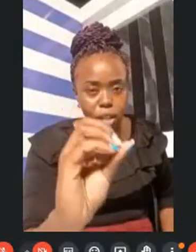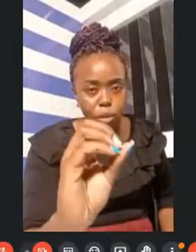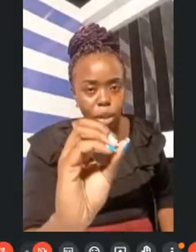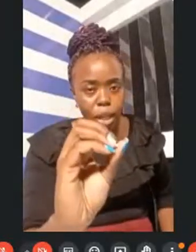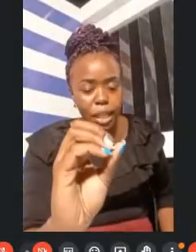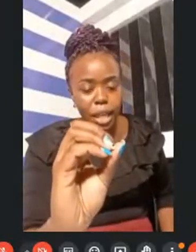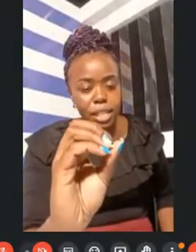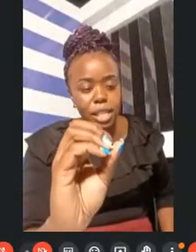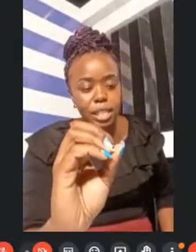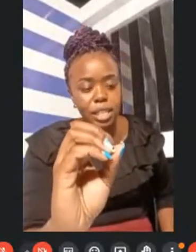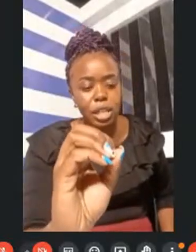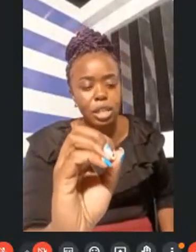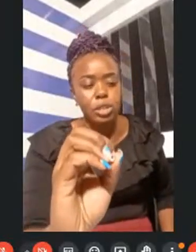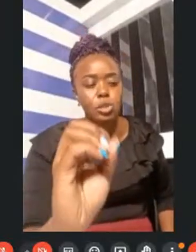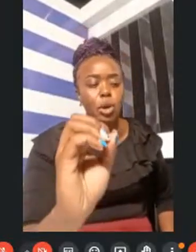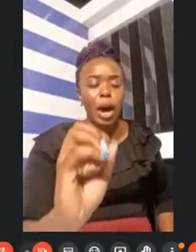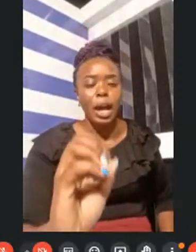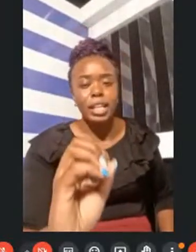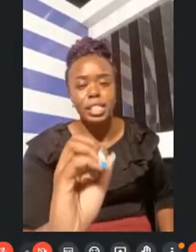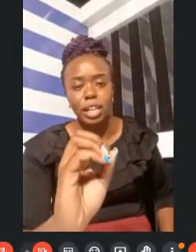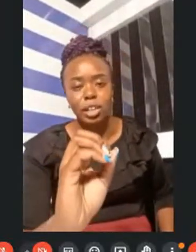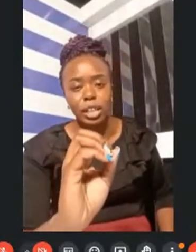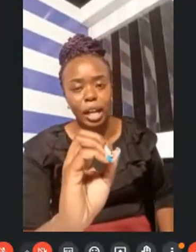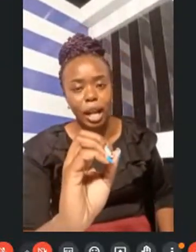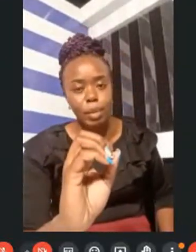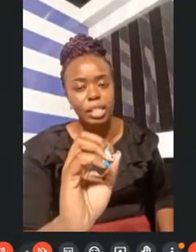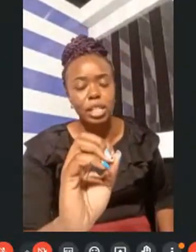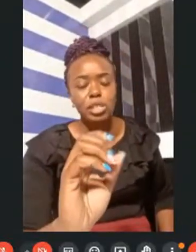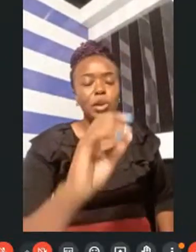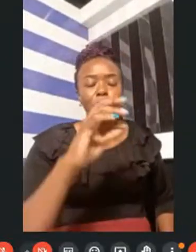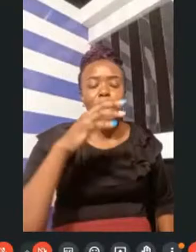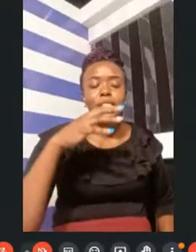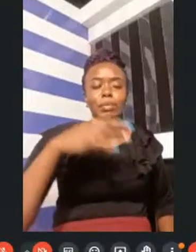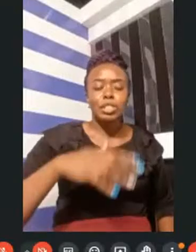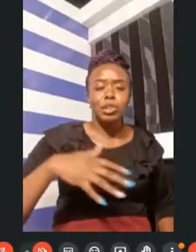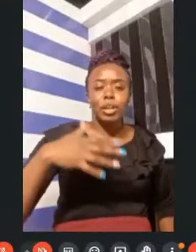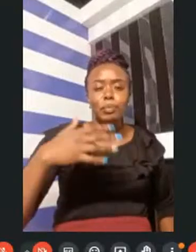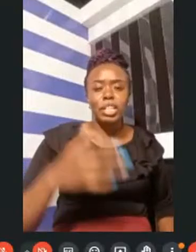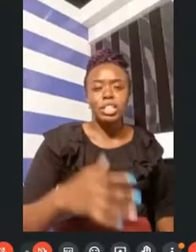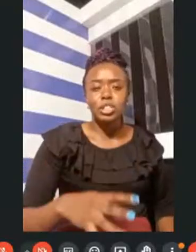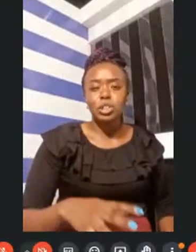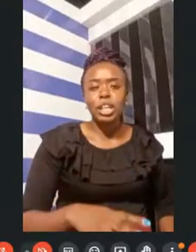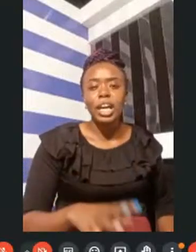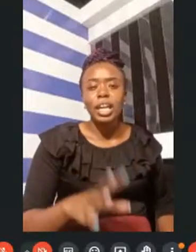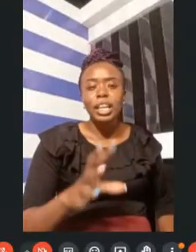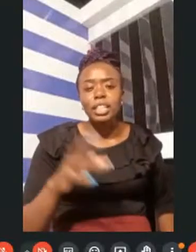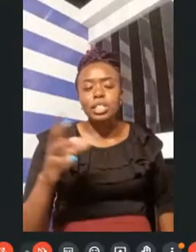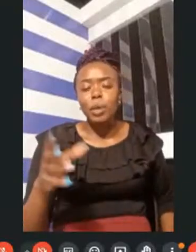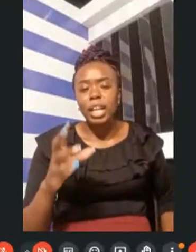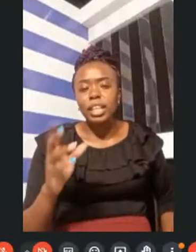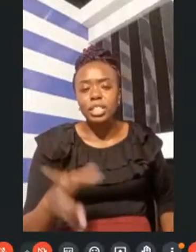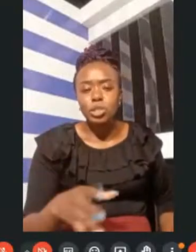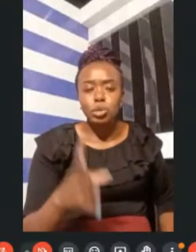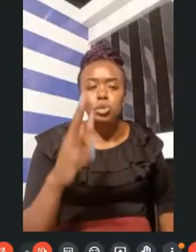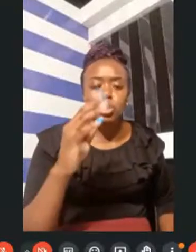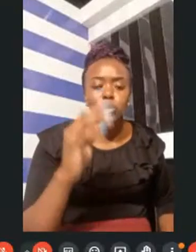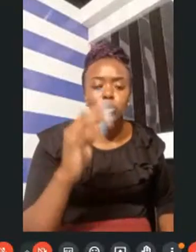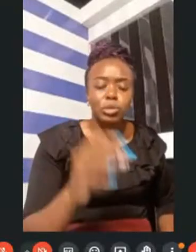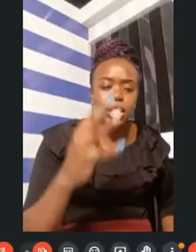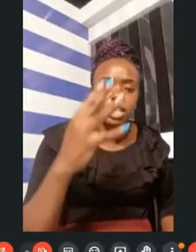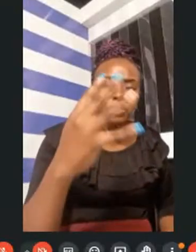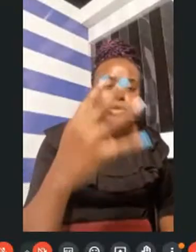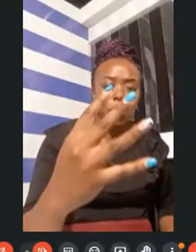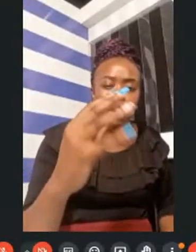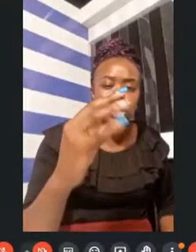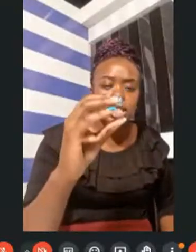3, 0. That is 30. So I can't sign all the numbers. So it's a matter of repetition. 31, 32,